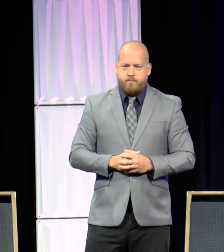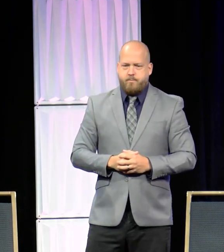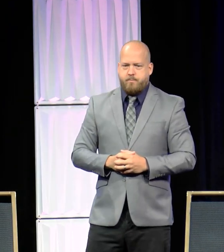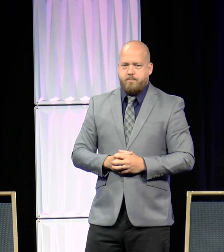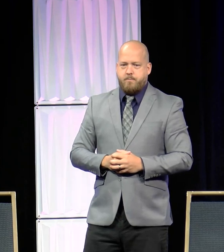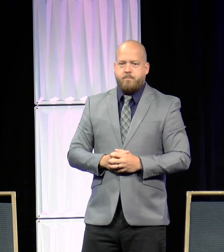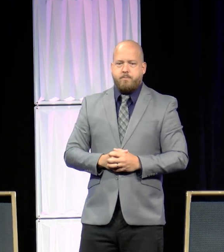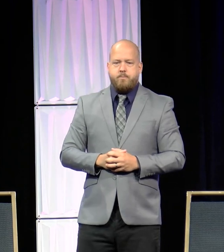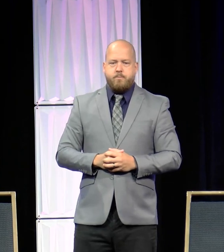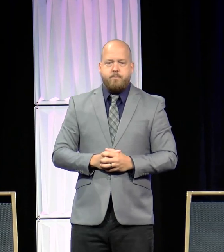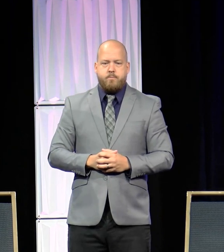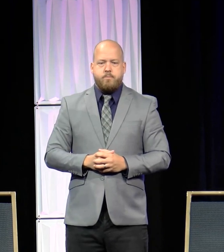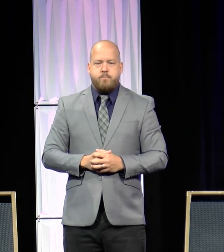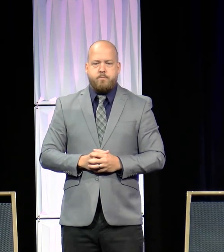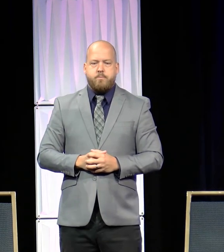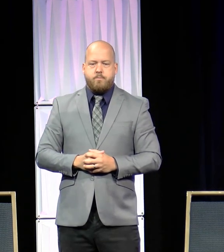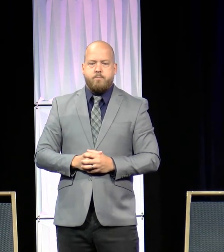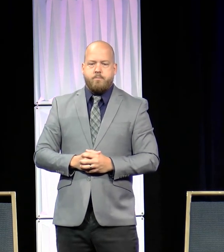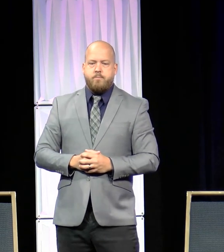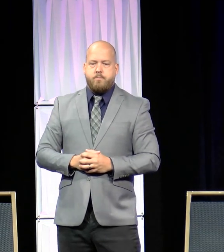Thank you all.